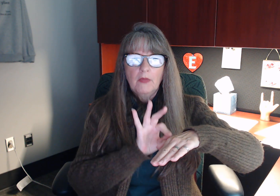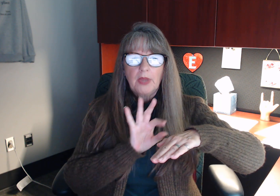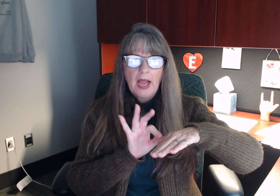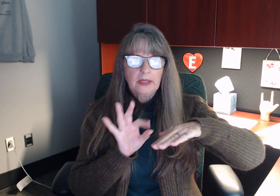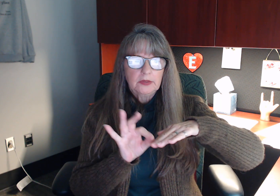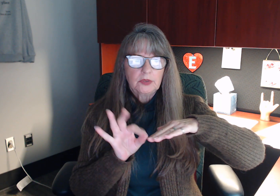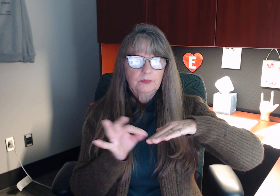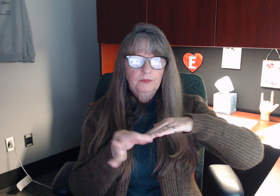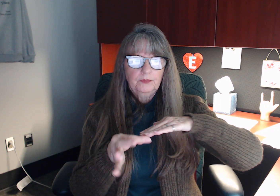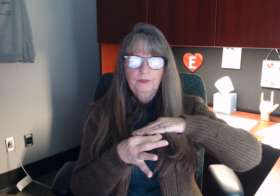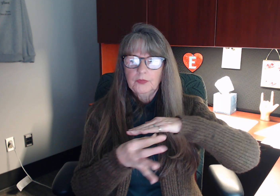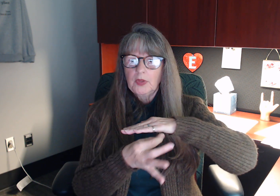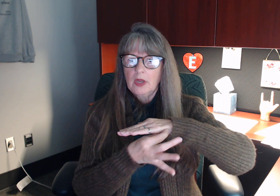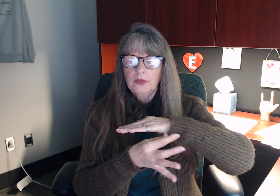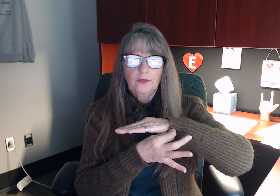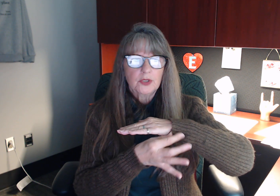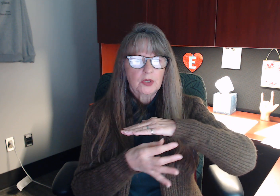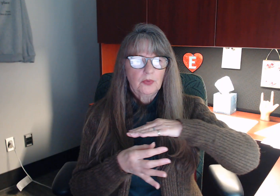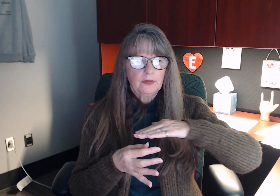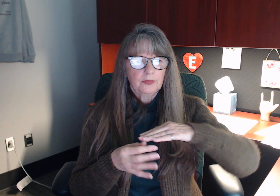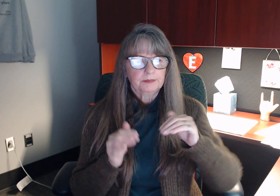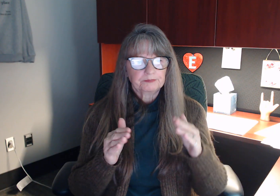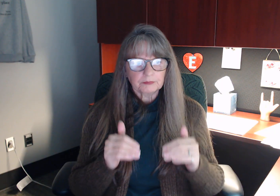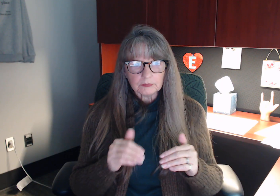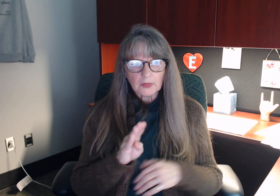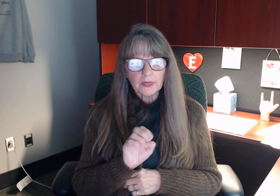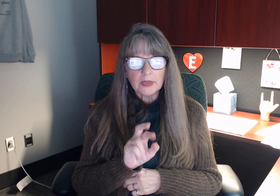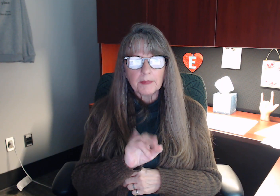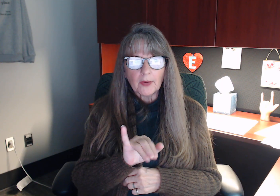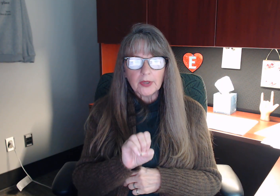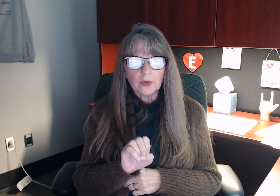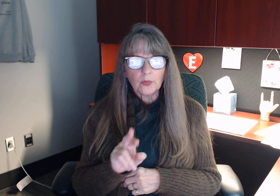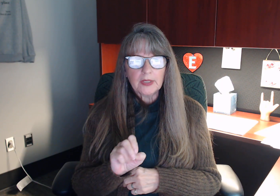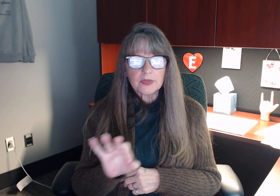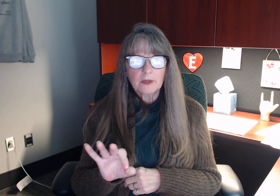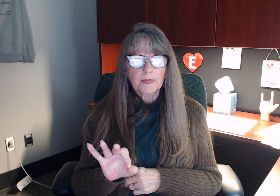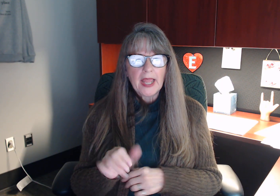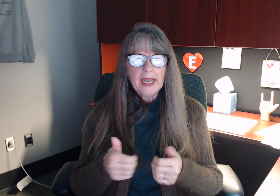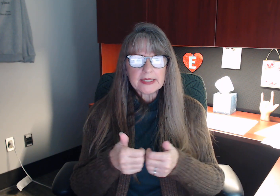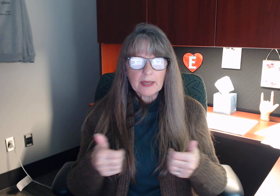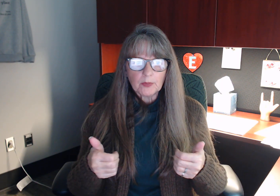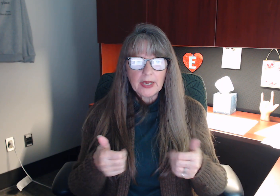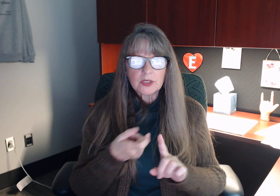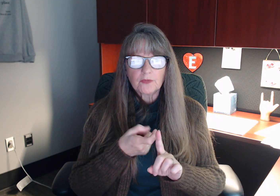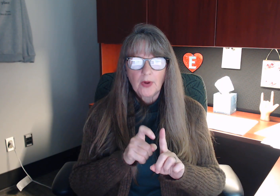the island, so they call it a fringing reef. And then the barrier reefs, and it separates from